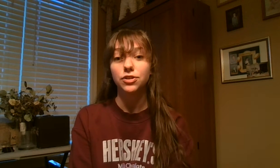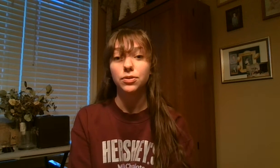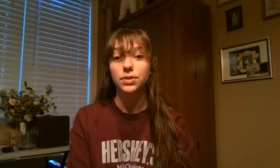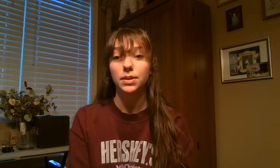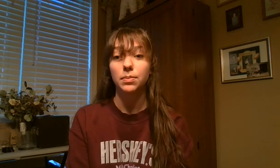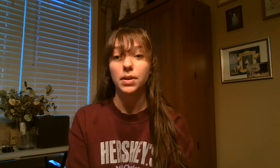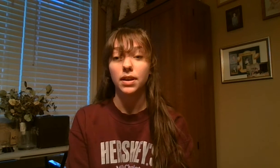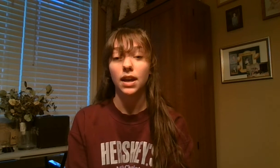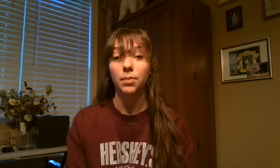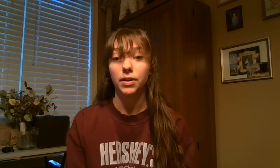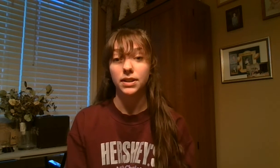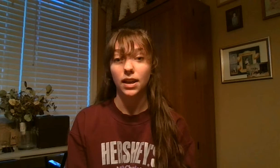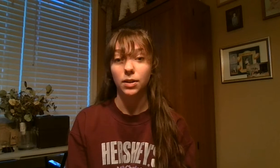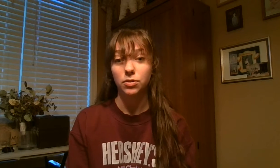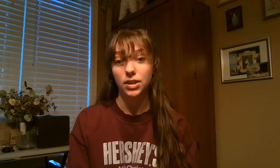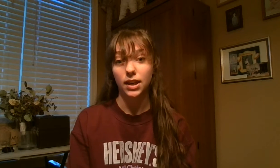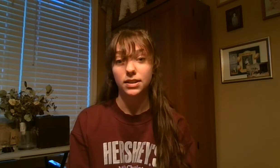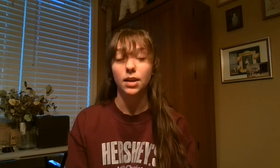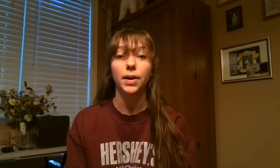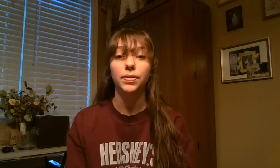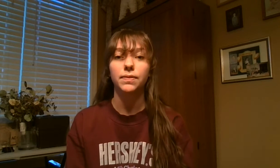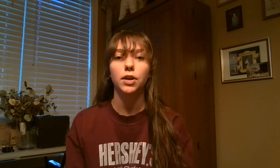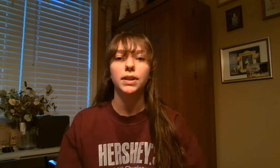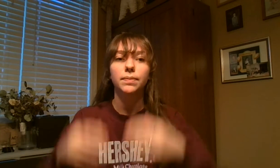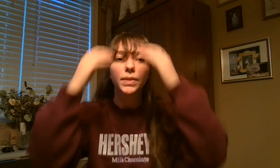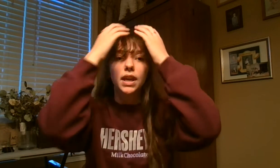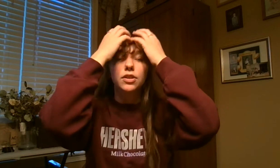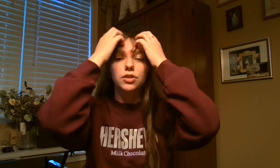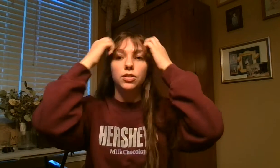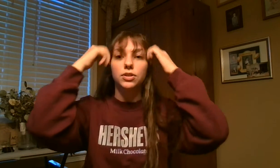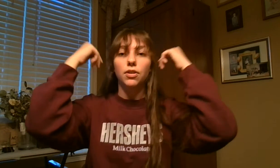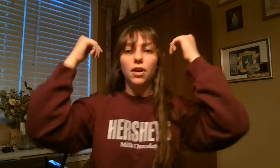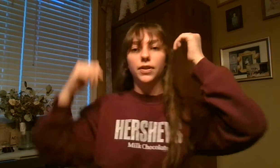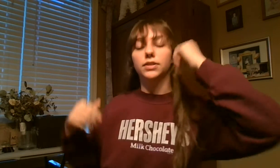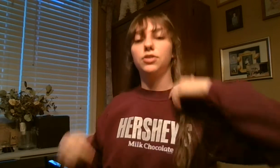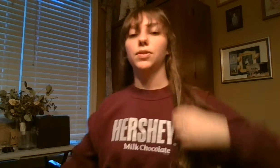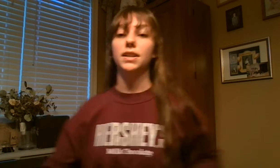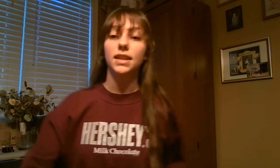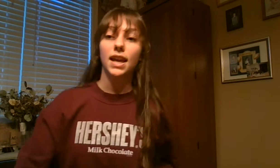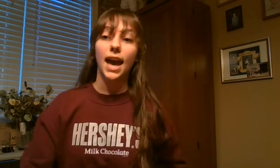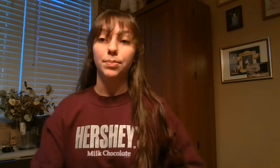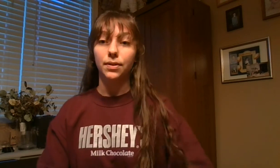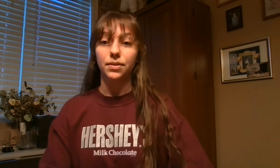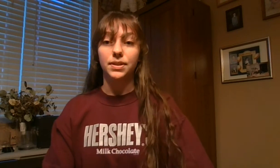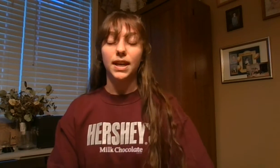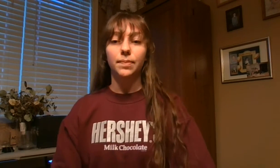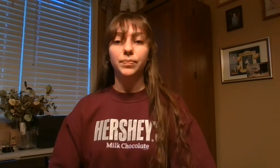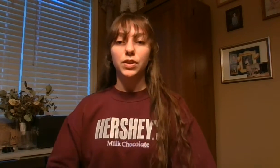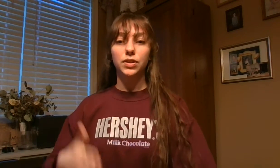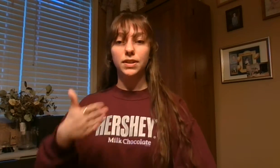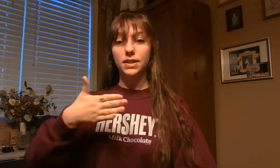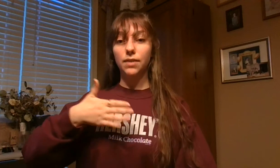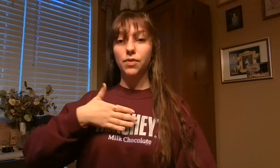you some American Sign Language signs about the environment. So to start off, I'll teach you how to say Happy Earth Day. So this is a sign for